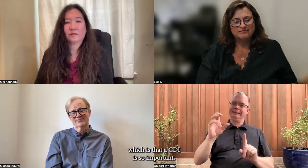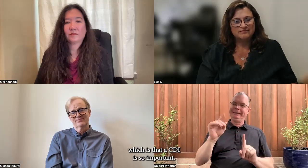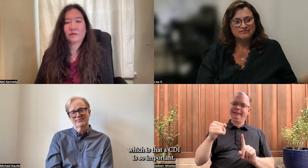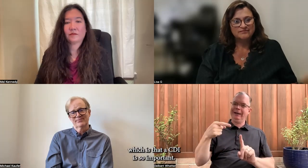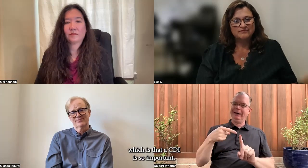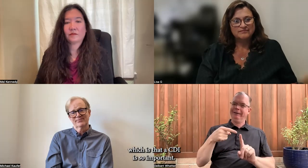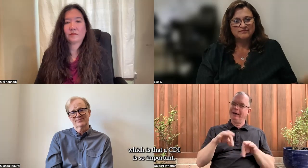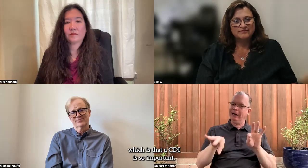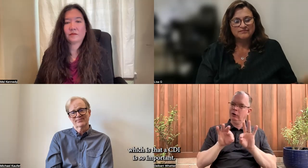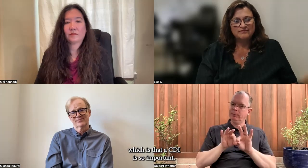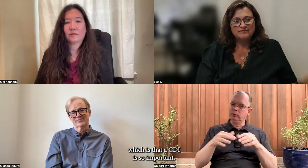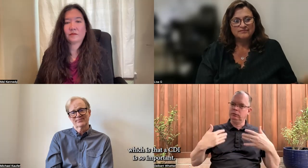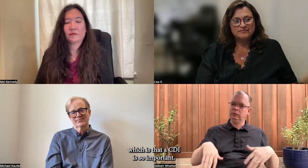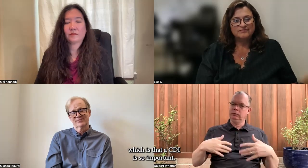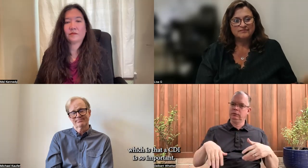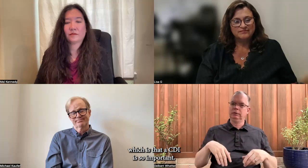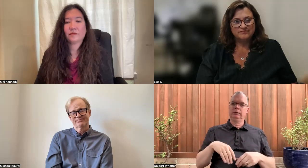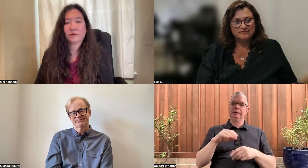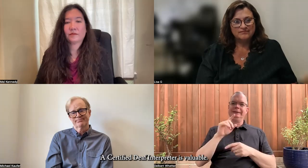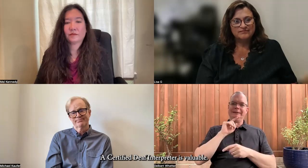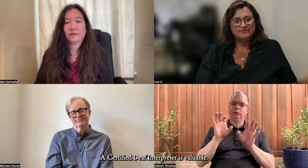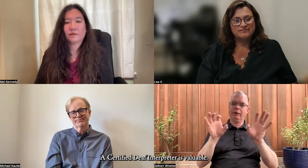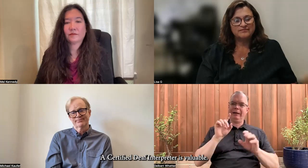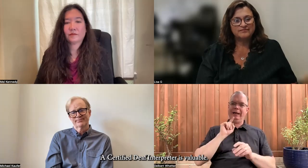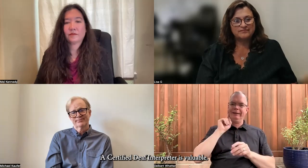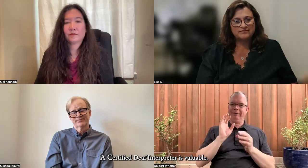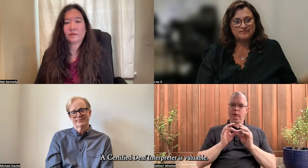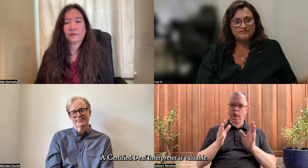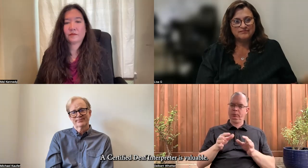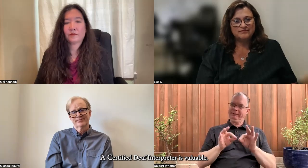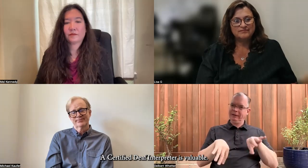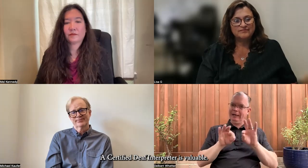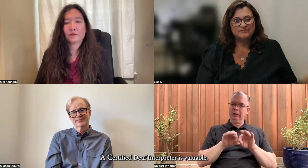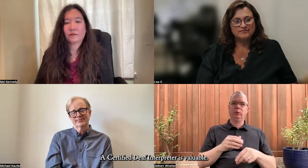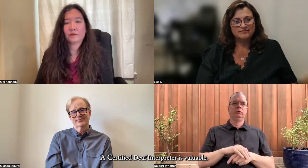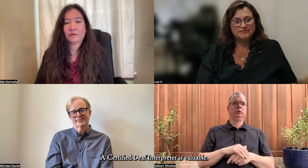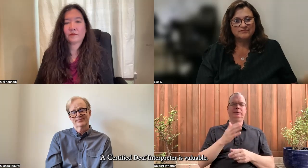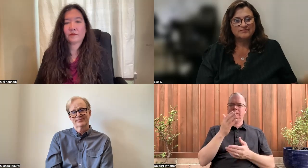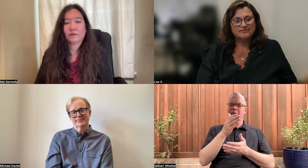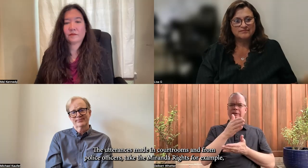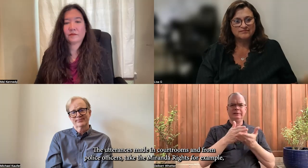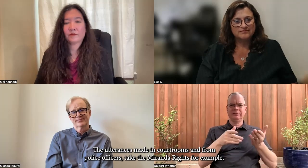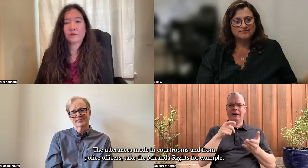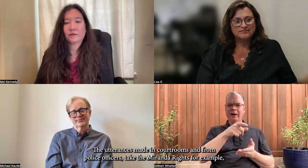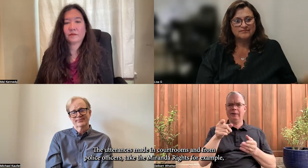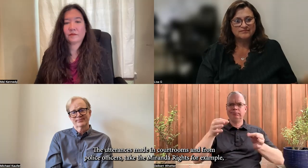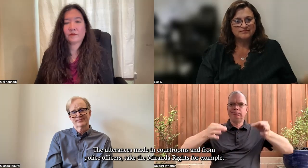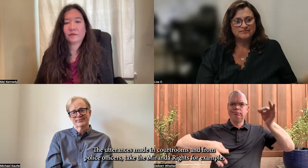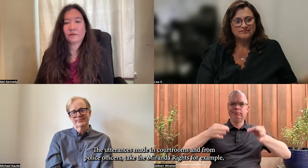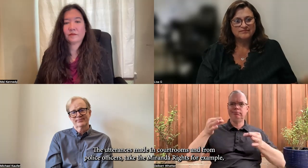which is that a CDI is so important. A certified deaf interpreter is valuable. The utterances made in courtrooms